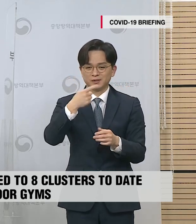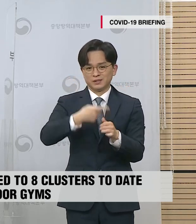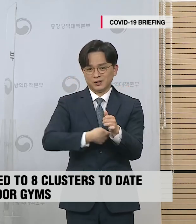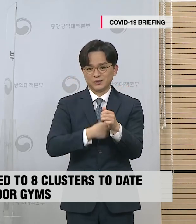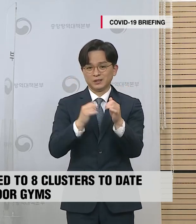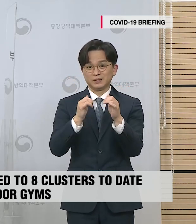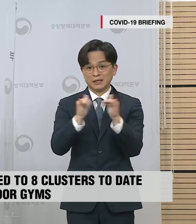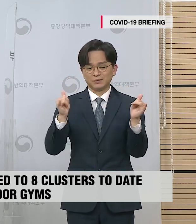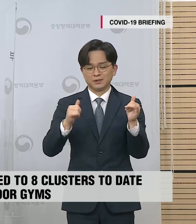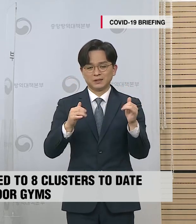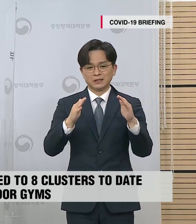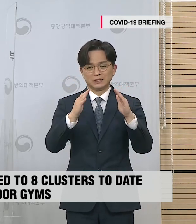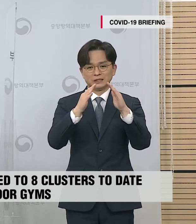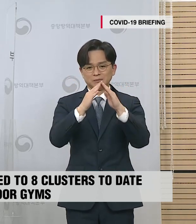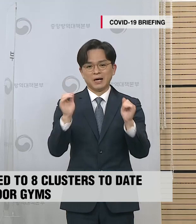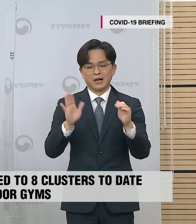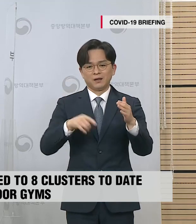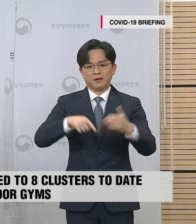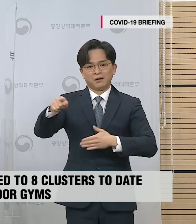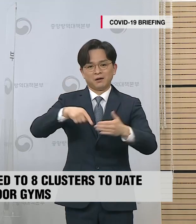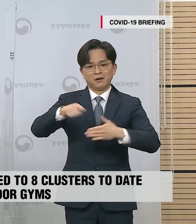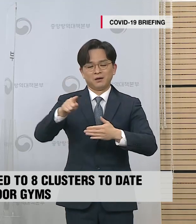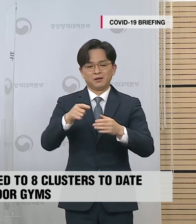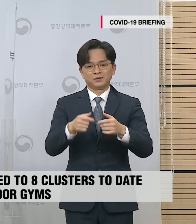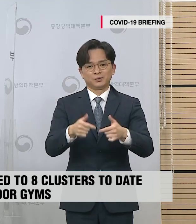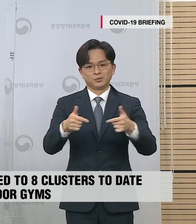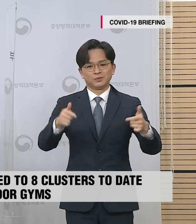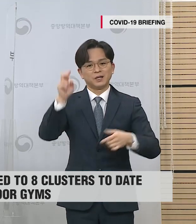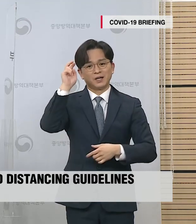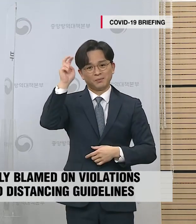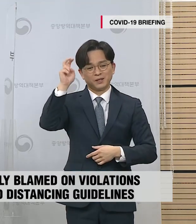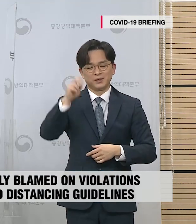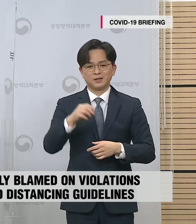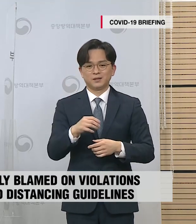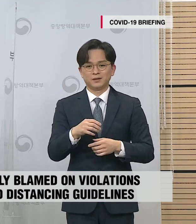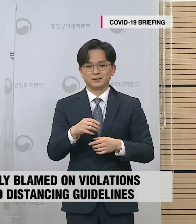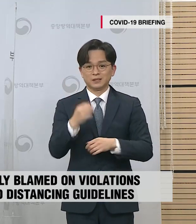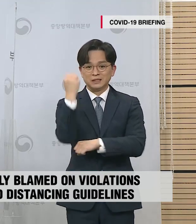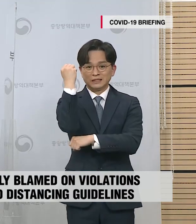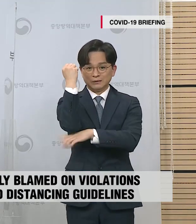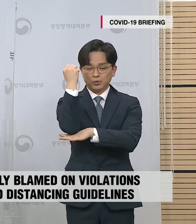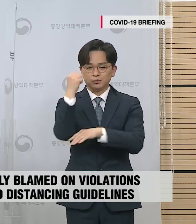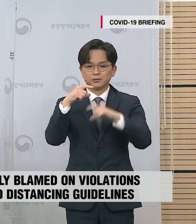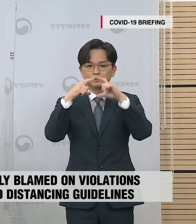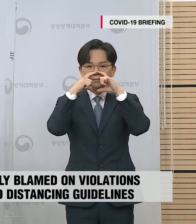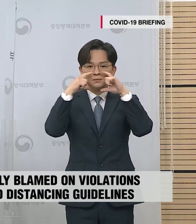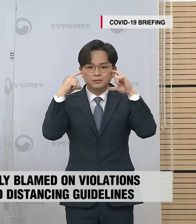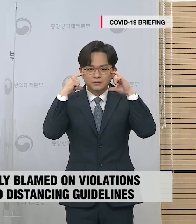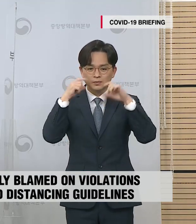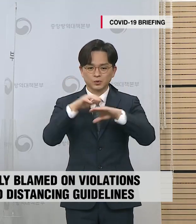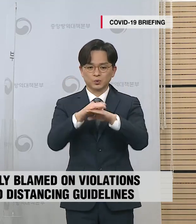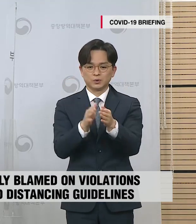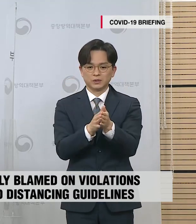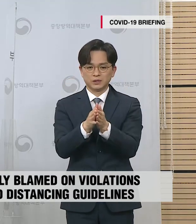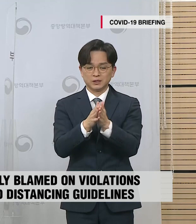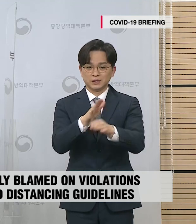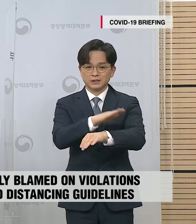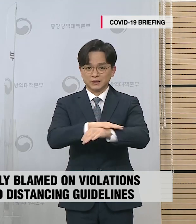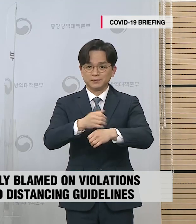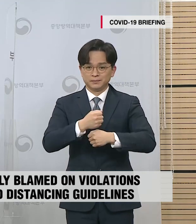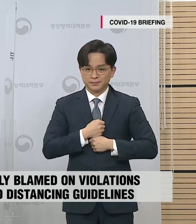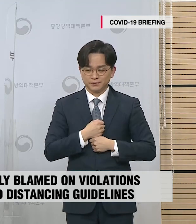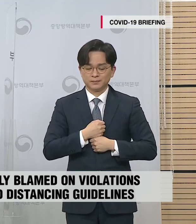also see a higher risk of infection spread. So we ask you to also comply with the basic quarantine